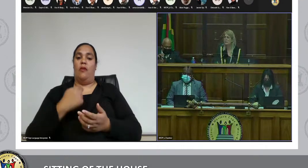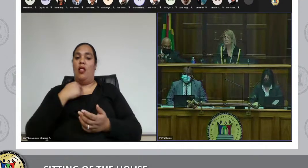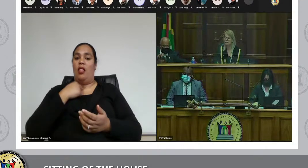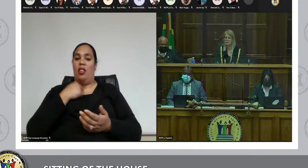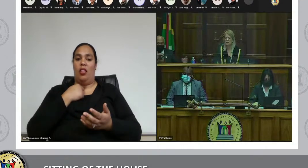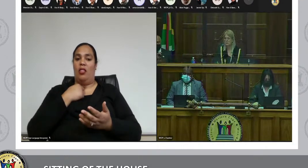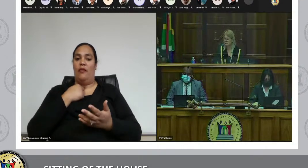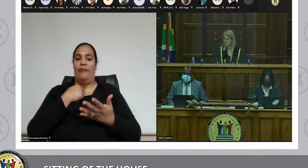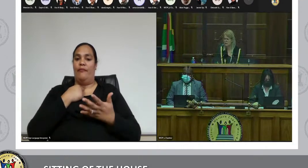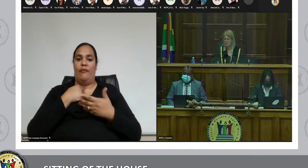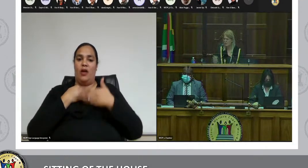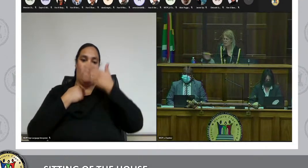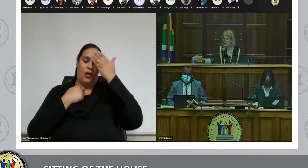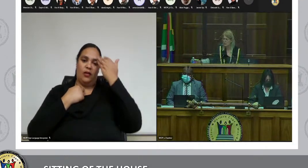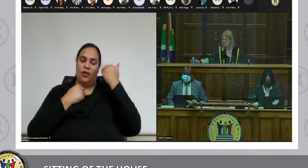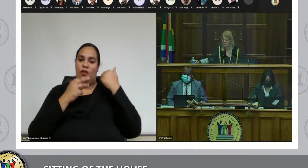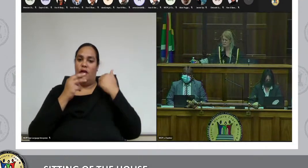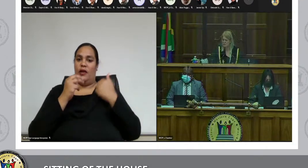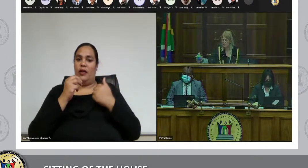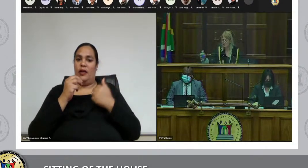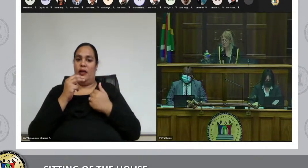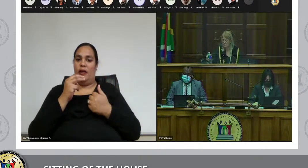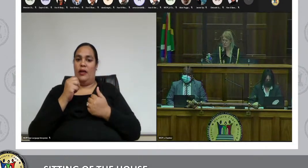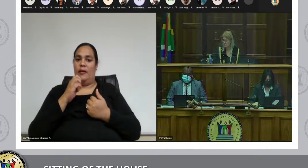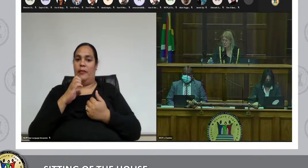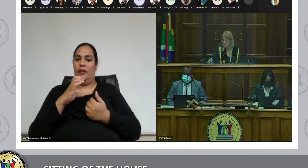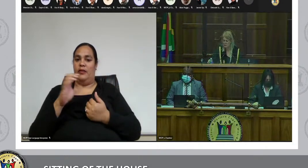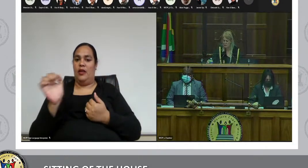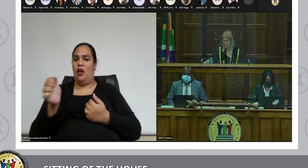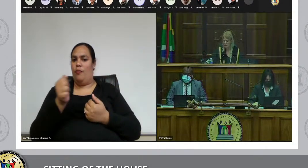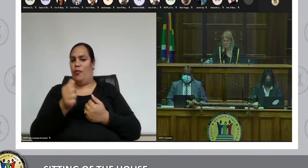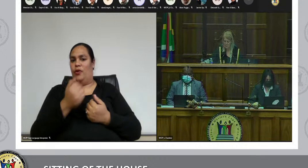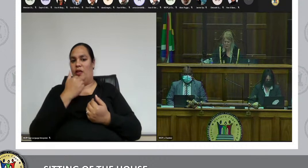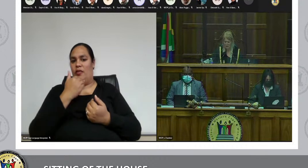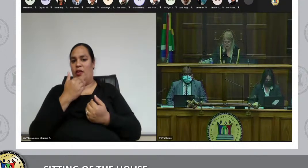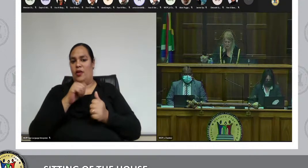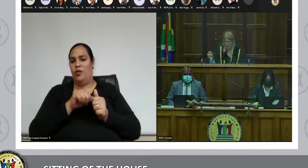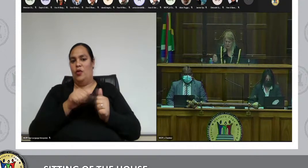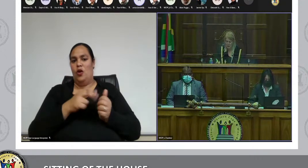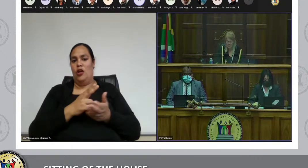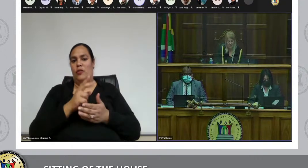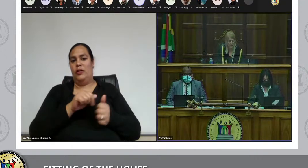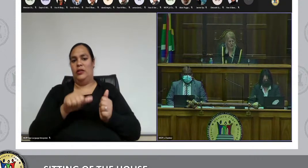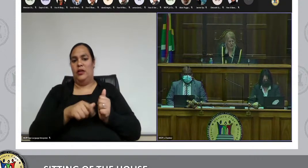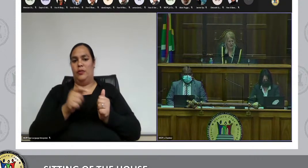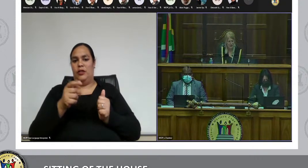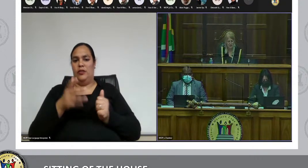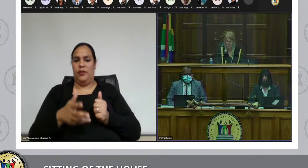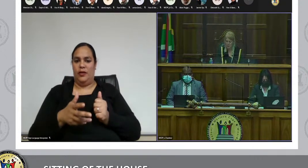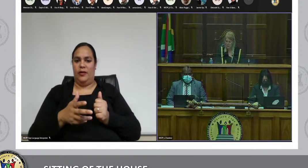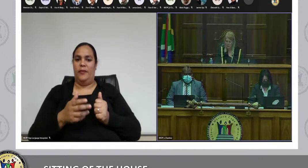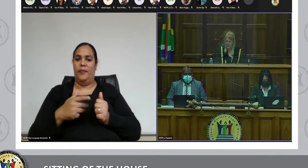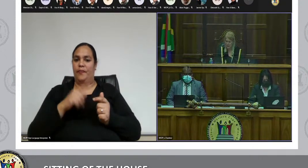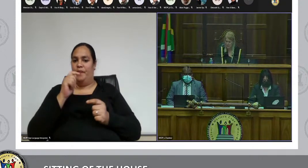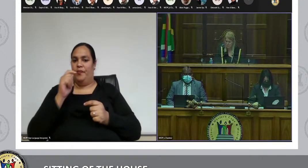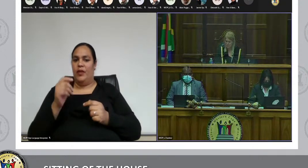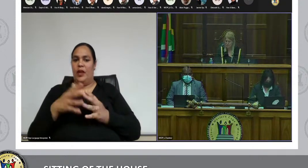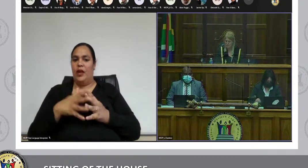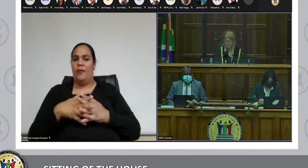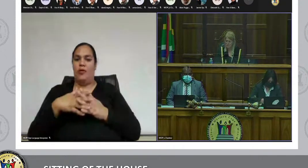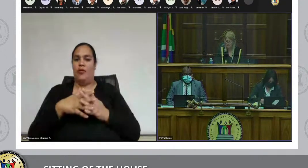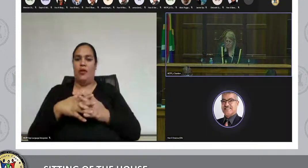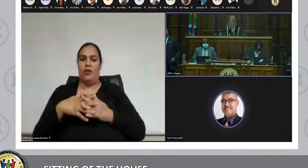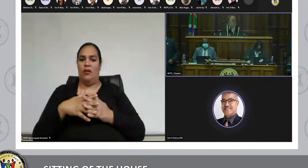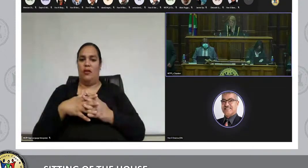Unfortunately, I don't know of the MEC that was appointed. Thank you, Honourable Deputy Speaker. Thank you very much. I recognise Honourable America.